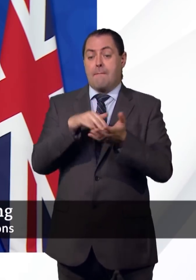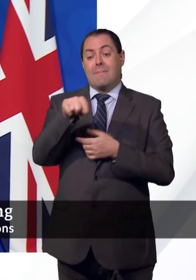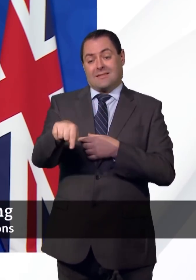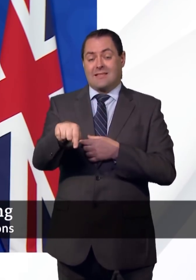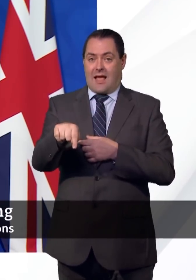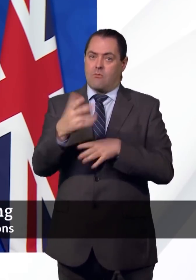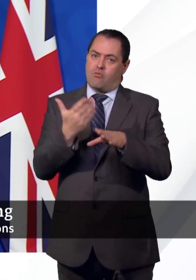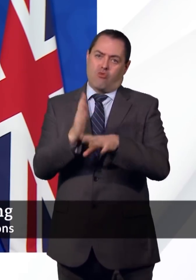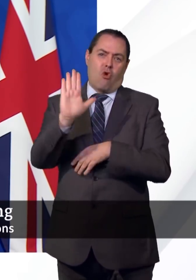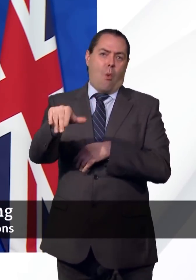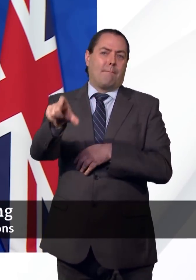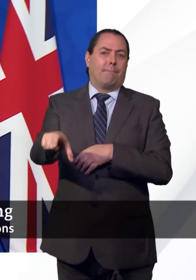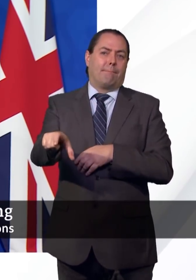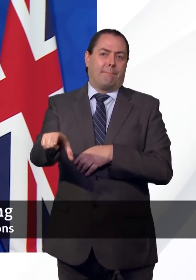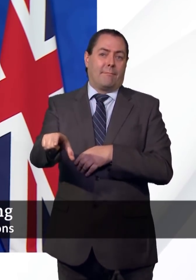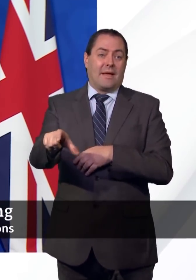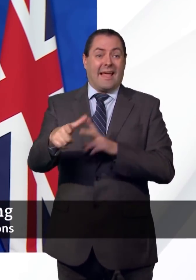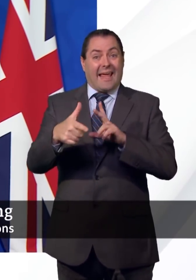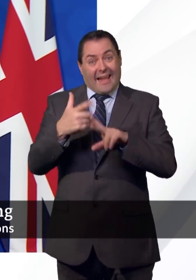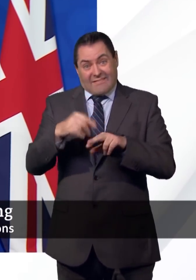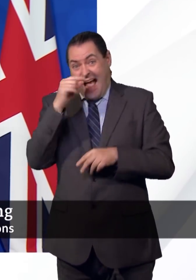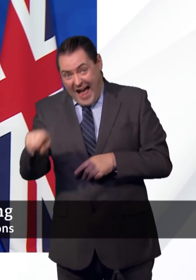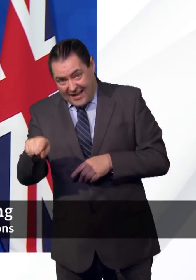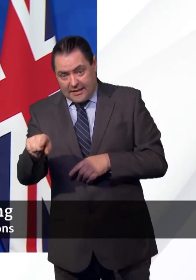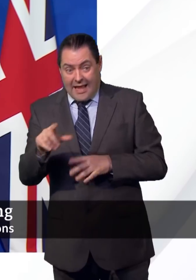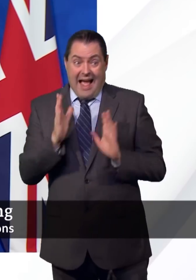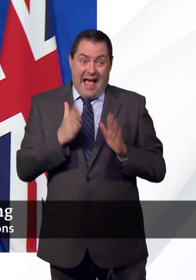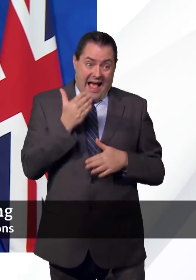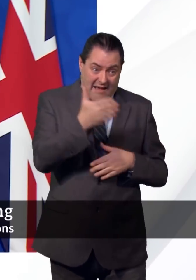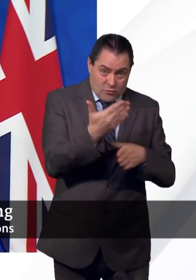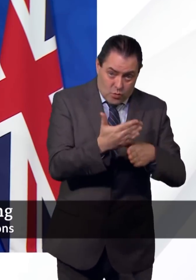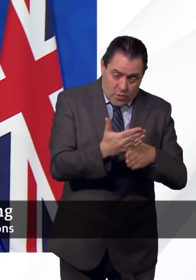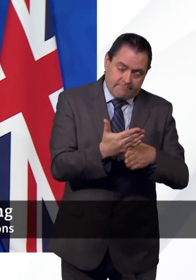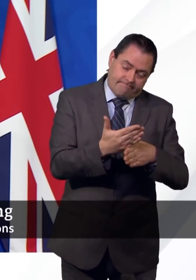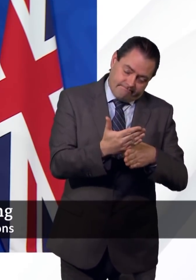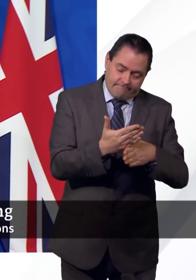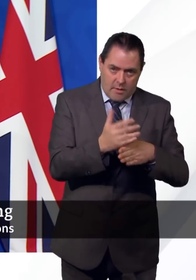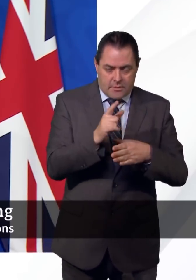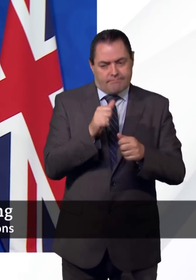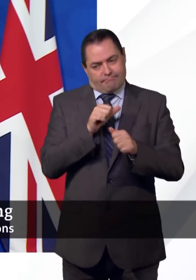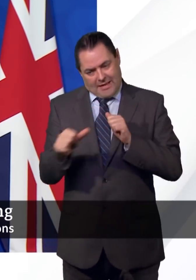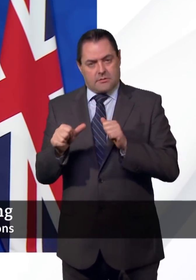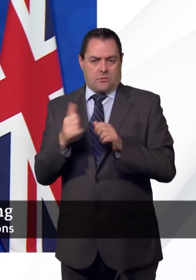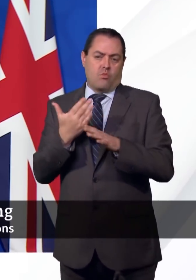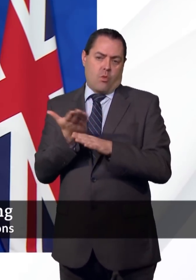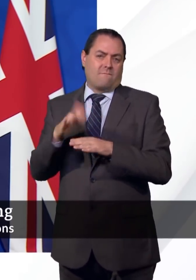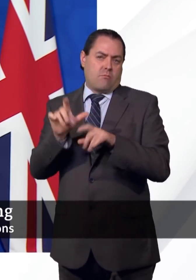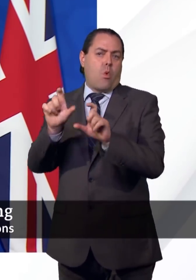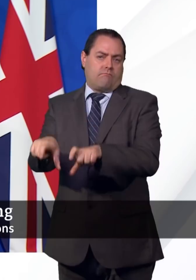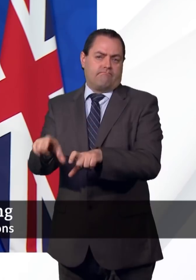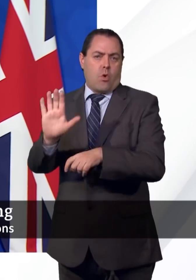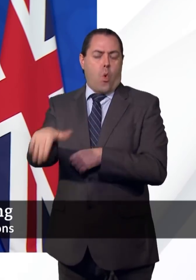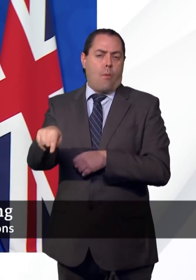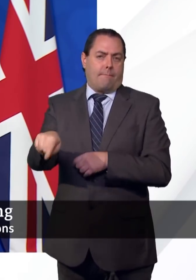can. Go to work if you must, but work from home if you can. And I know this will be hard for many people, but